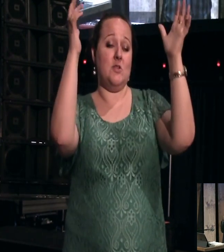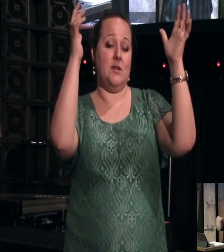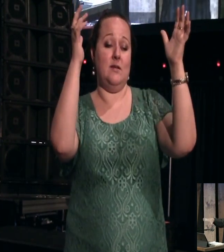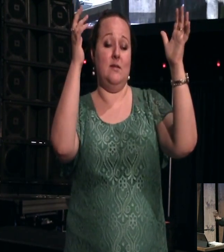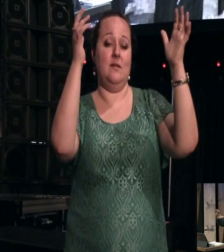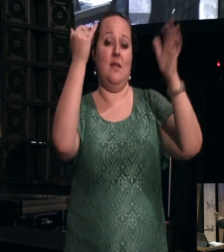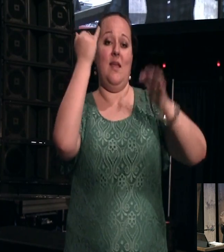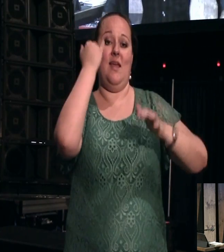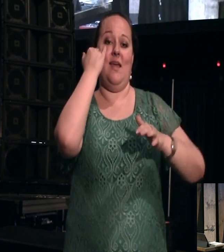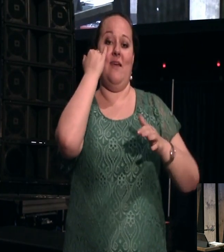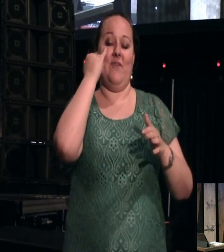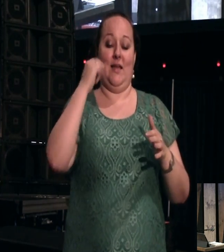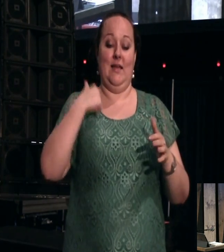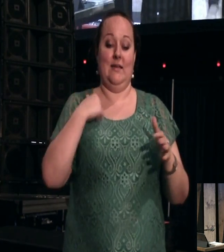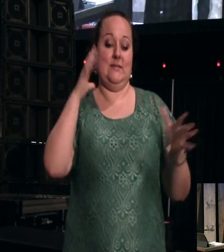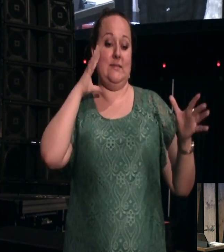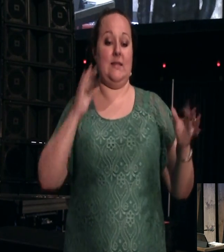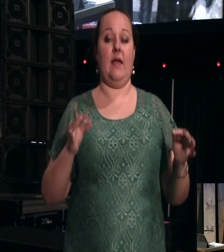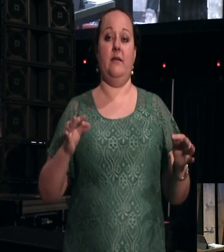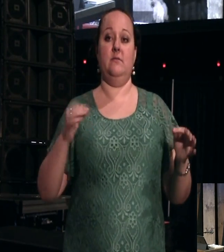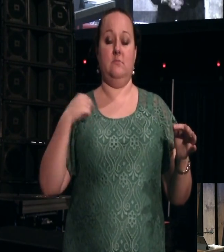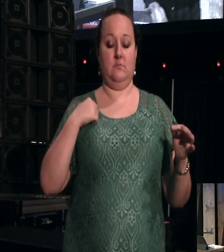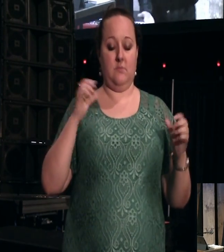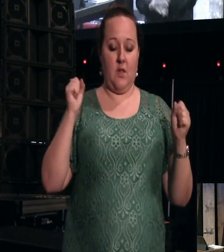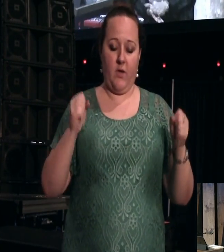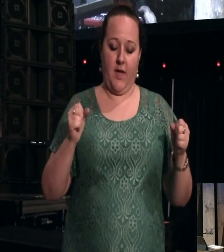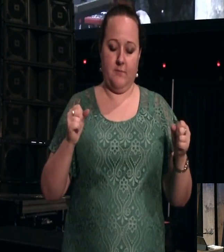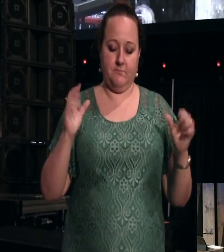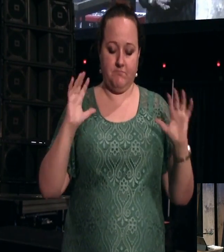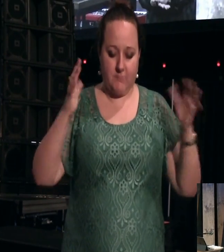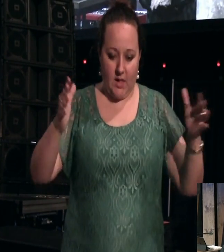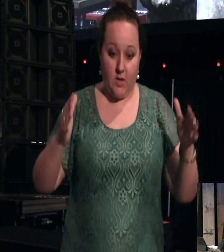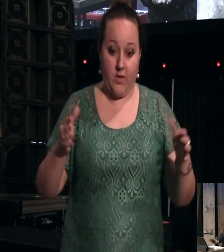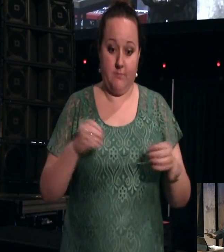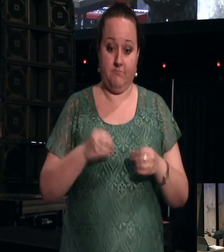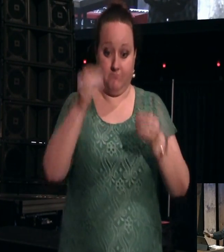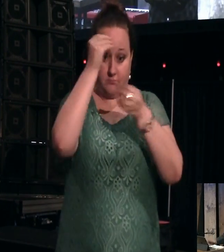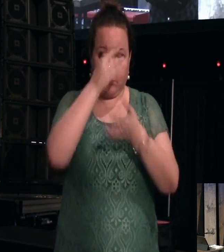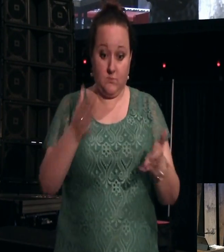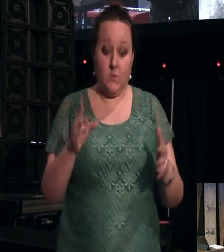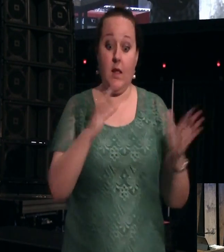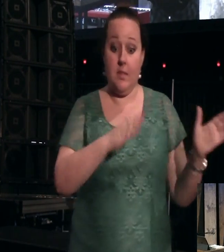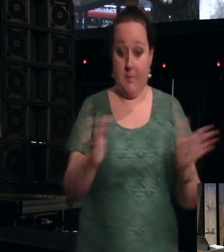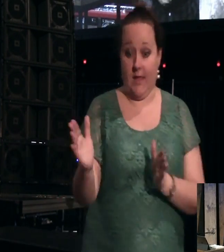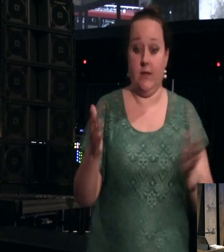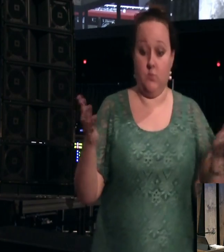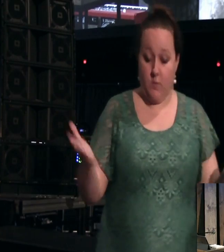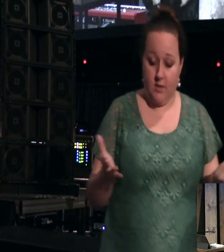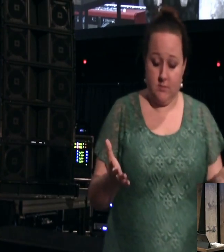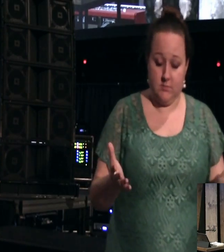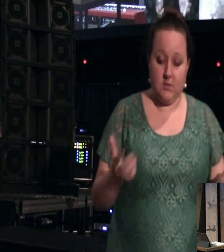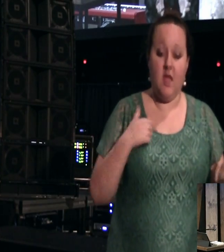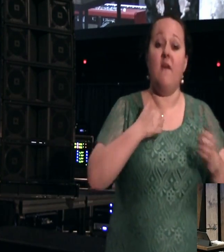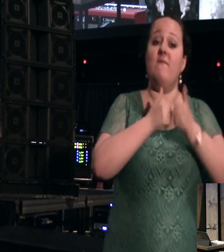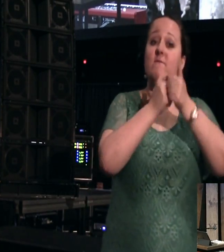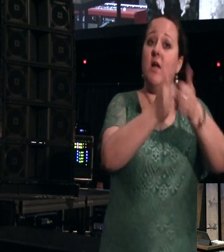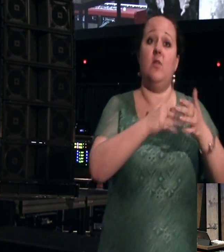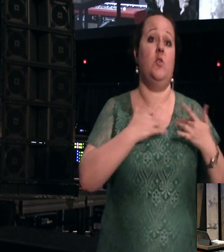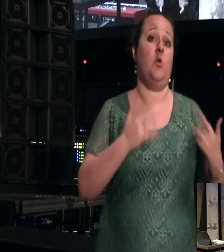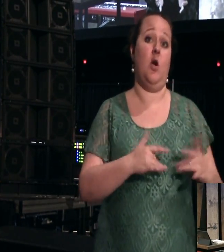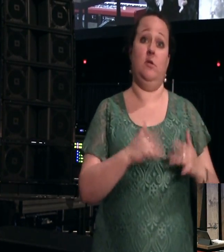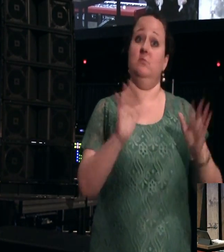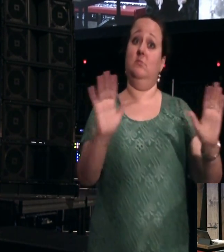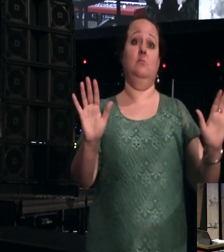illustration and we'll catch up with you later. But just imagine if Trevor had stepped into the huddle and was like, okay, guys, here's the